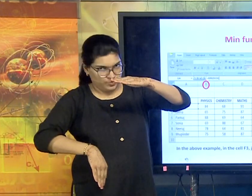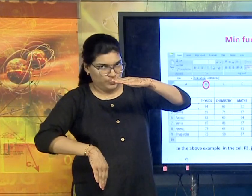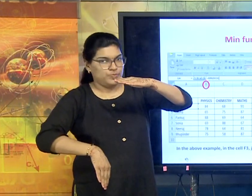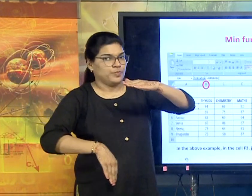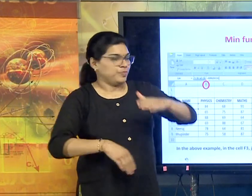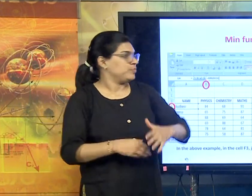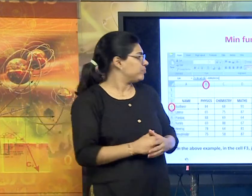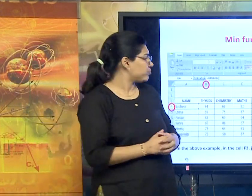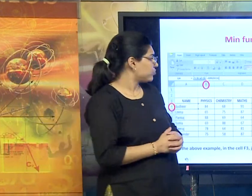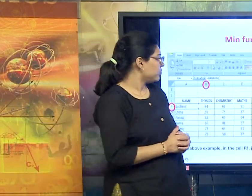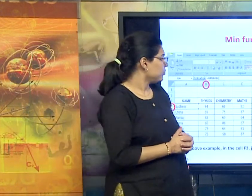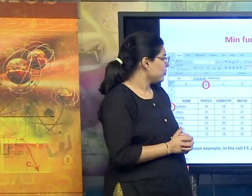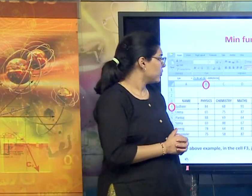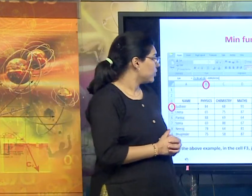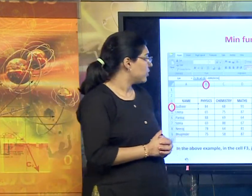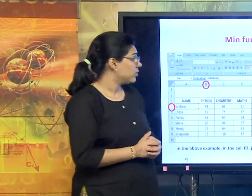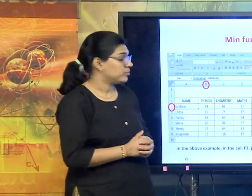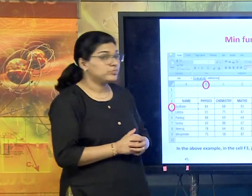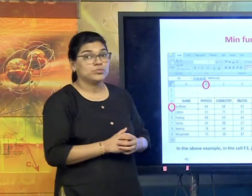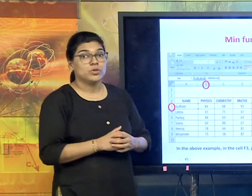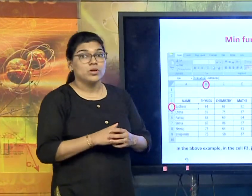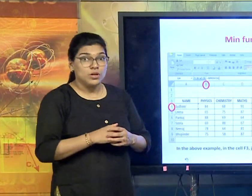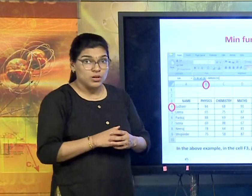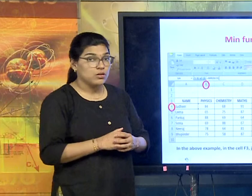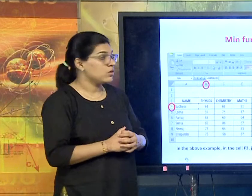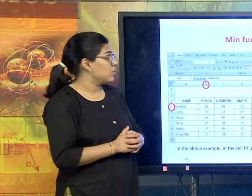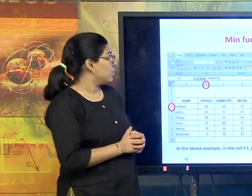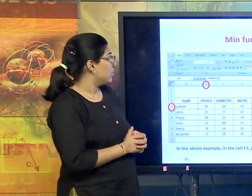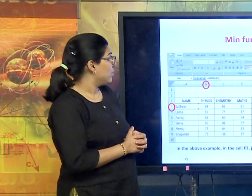Here we will find the total of all those numbers which are minimum